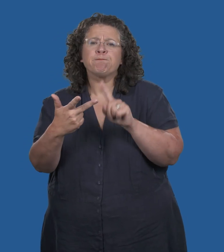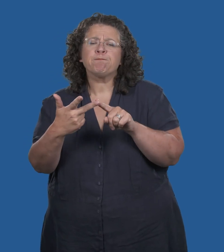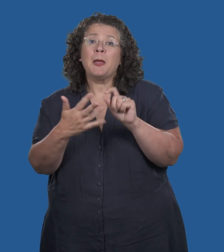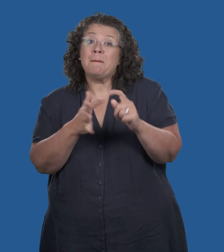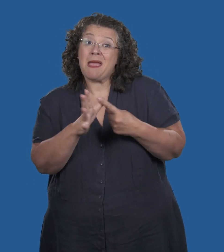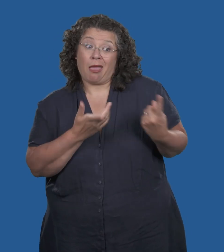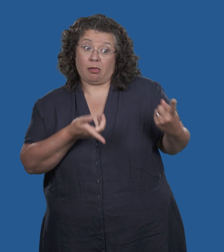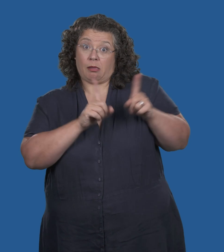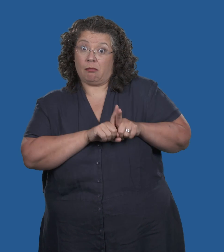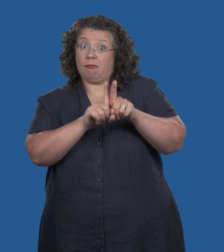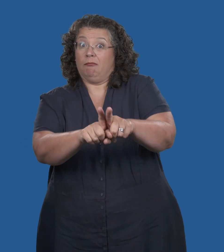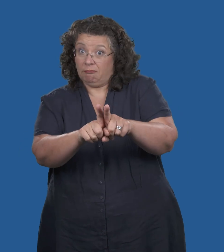Personal assistance.